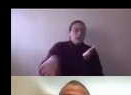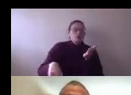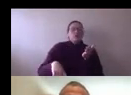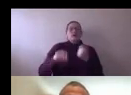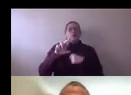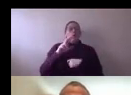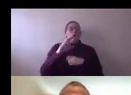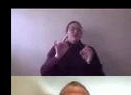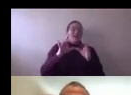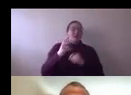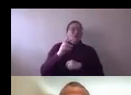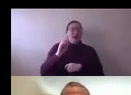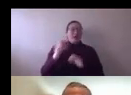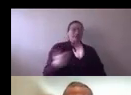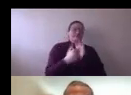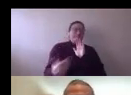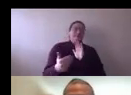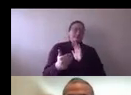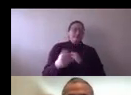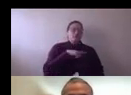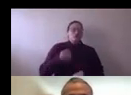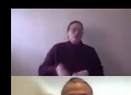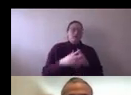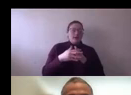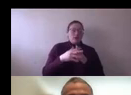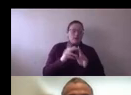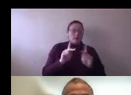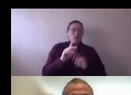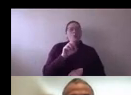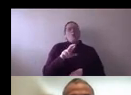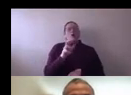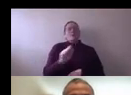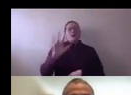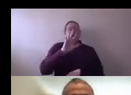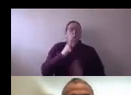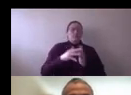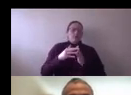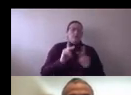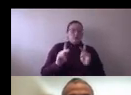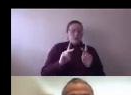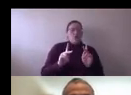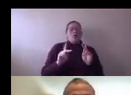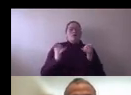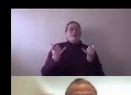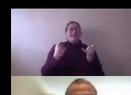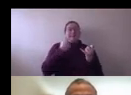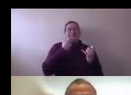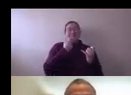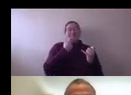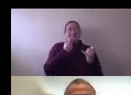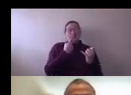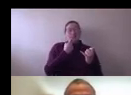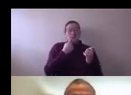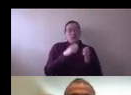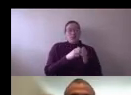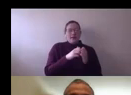hate crimes against Chinese Americans, Asian Americans. And now most recently, with the